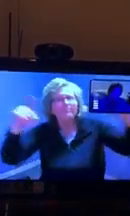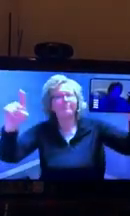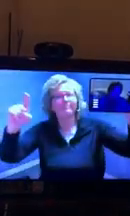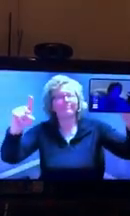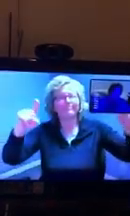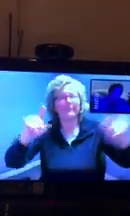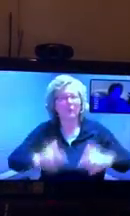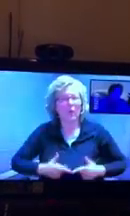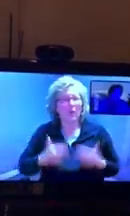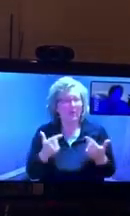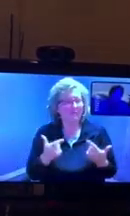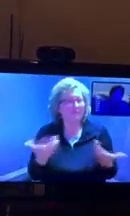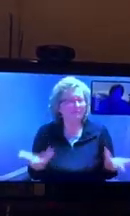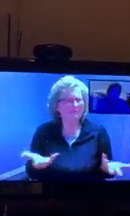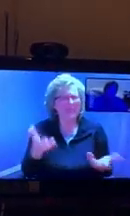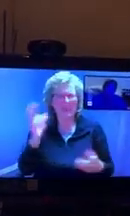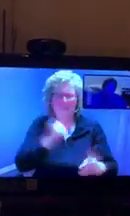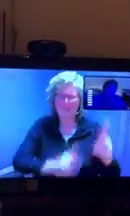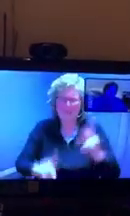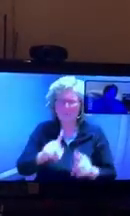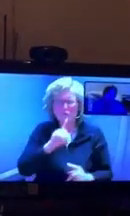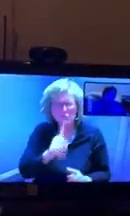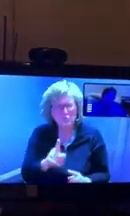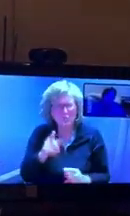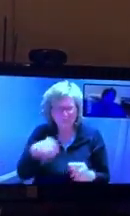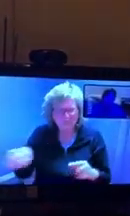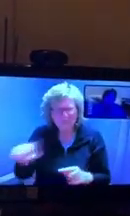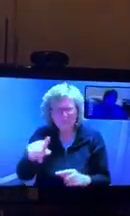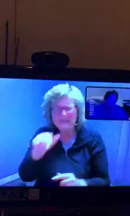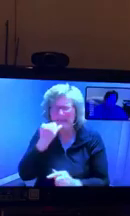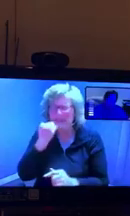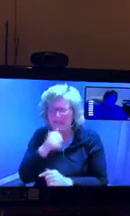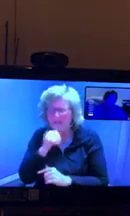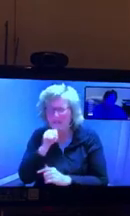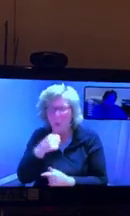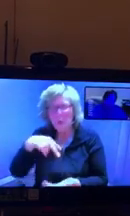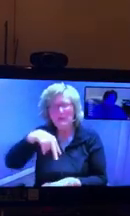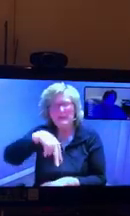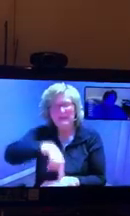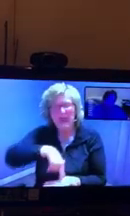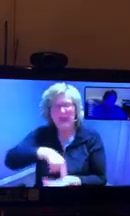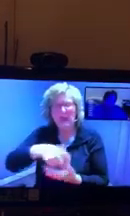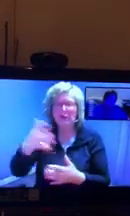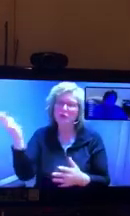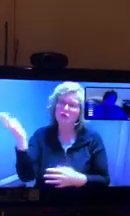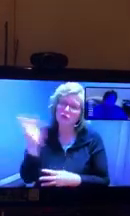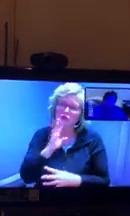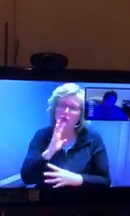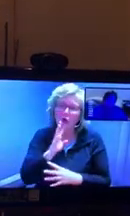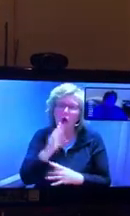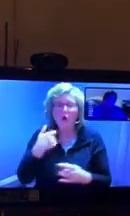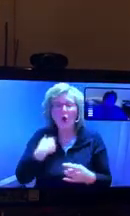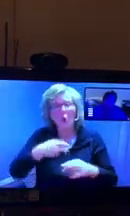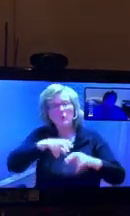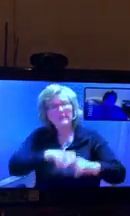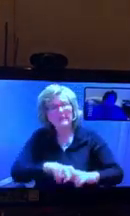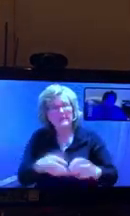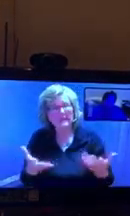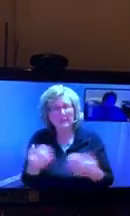know, there are people out there, guys, that are suffering. I mean, as we stand here and talk and sit here today, there are people in Puerto Rico right